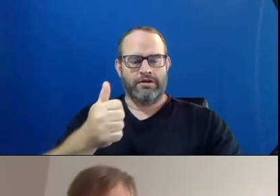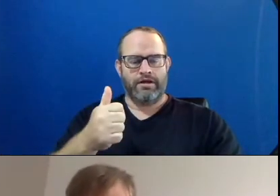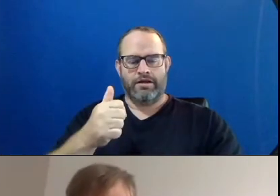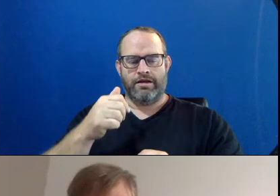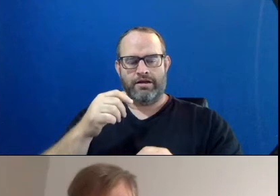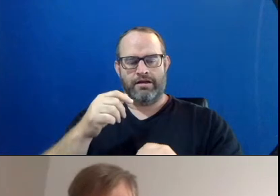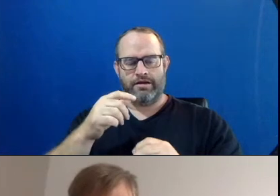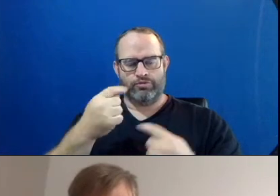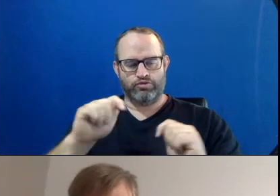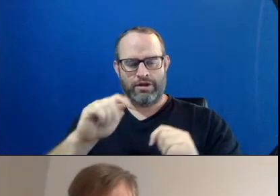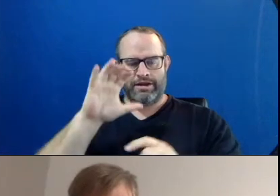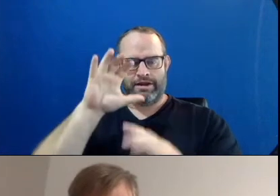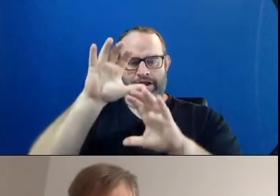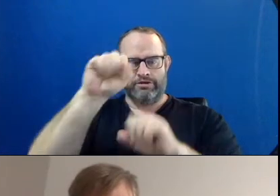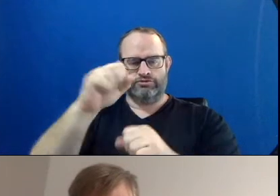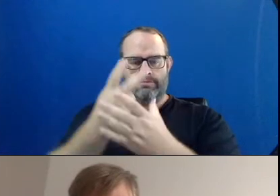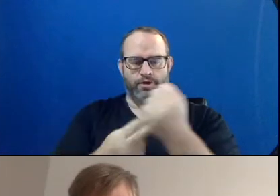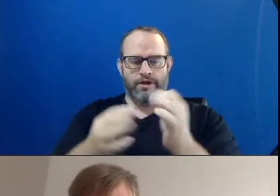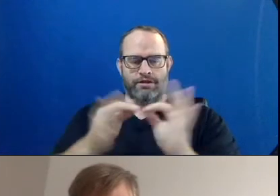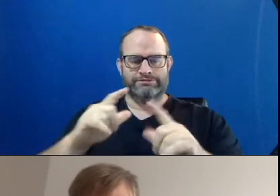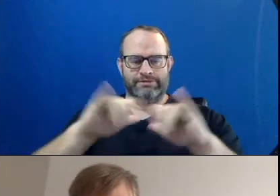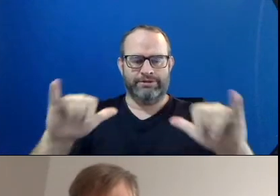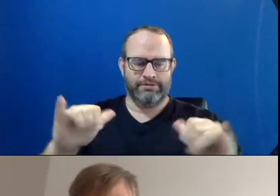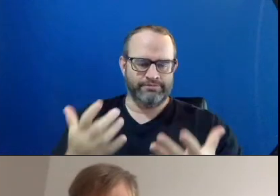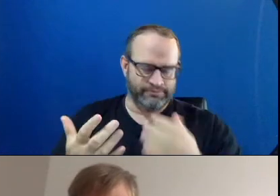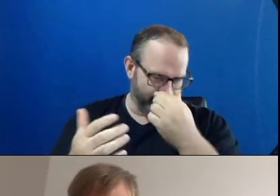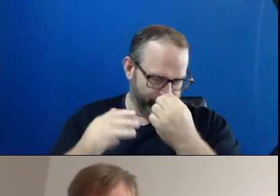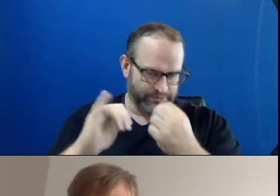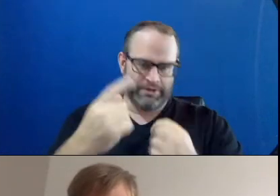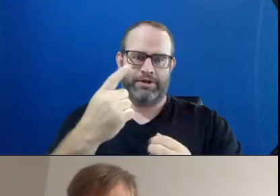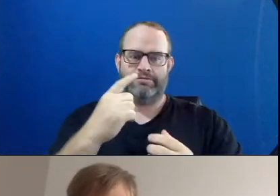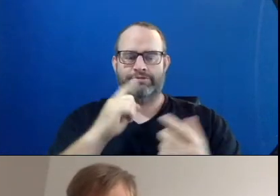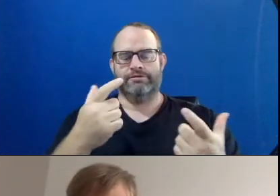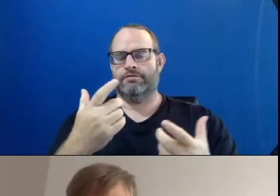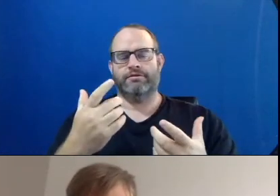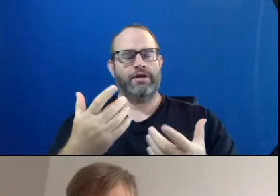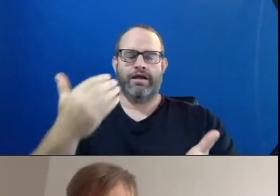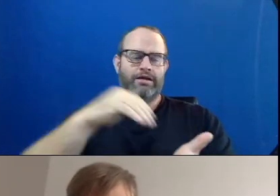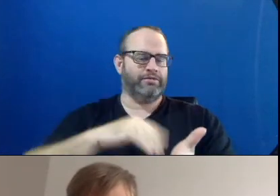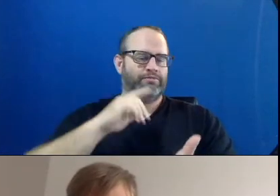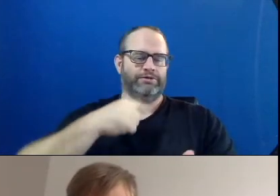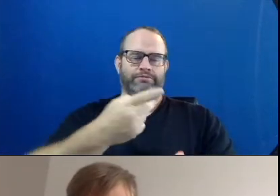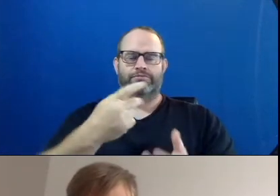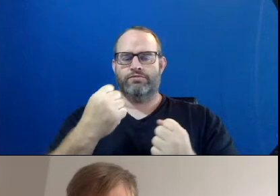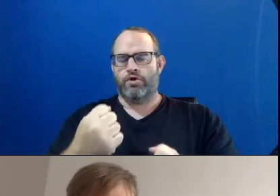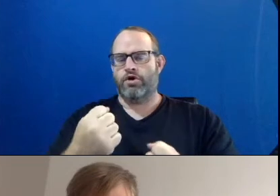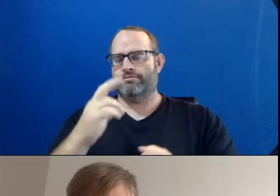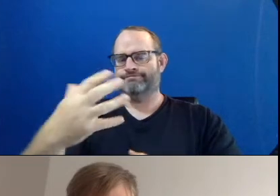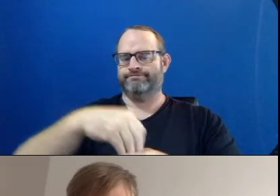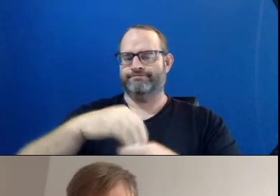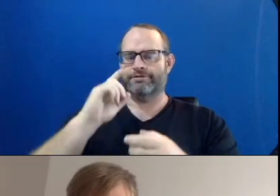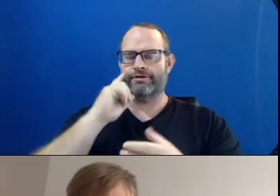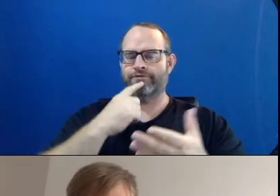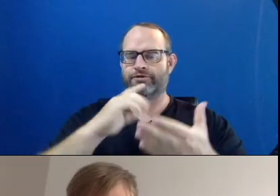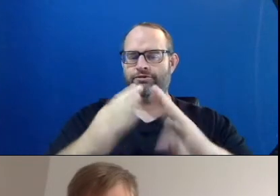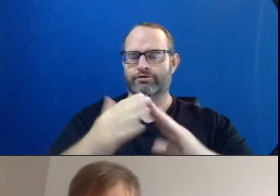their native written language and compare and contrast between those and be able to access both at the same time.